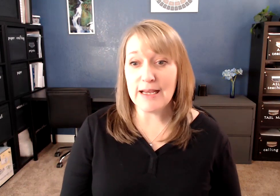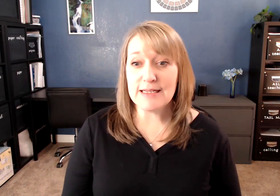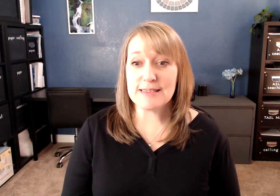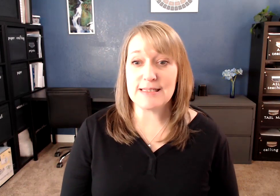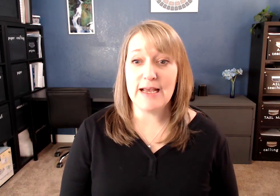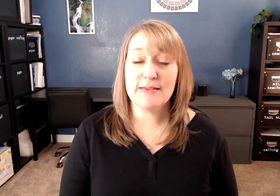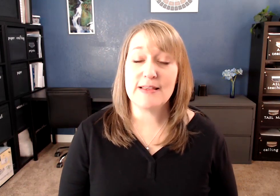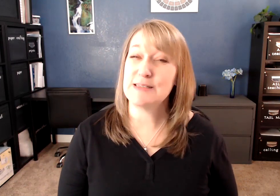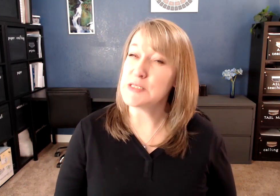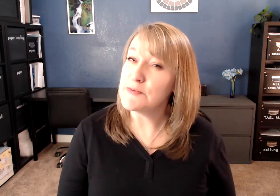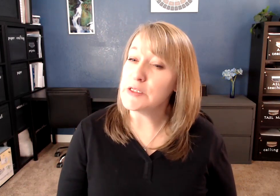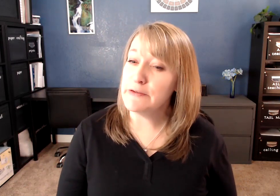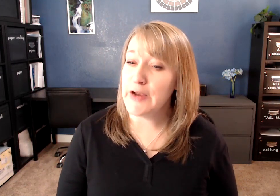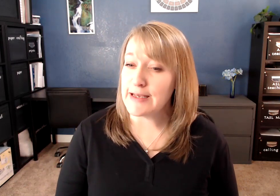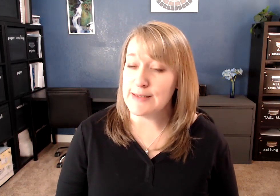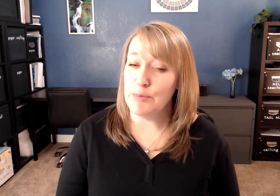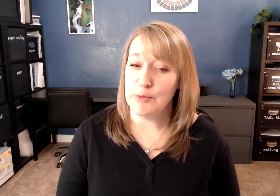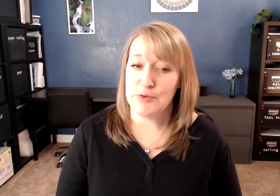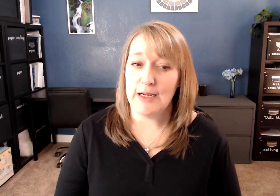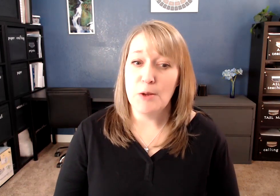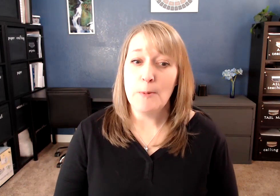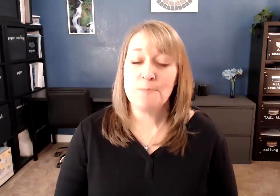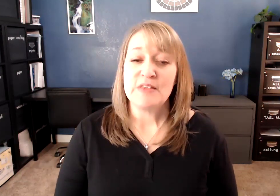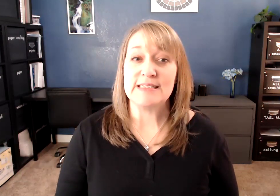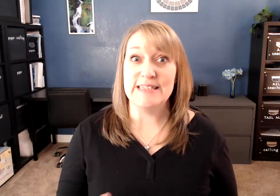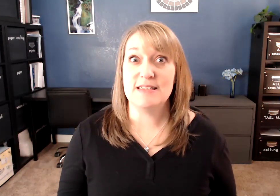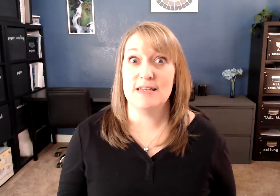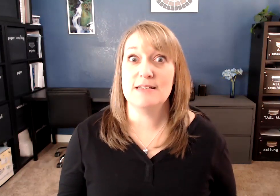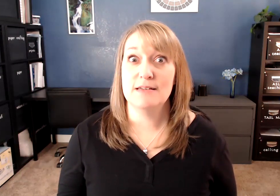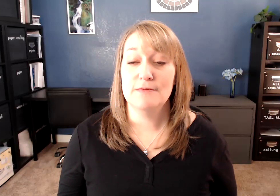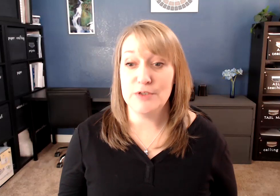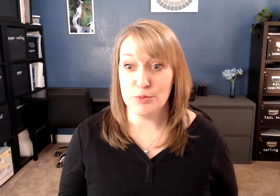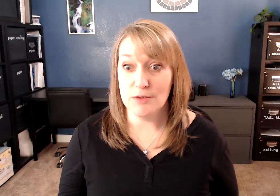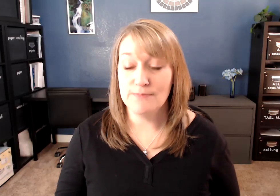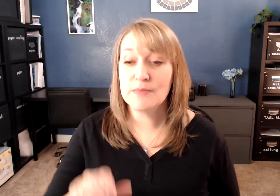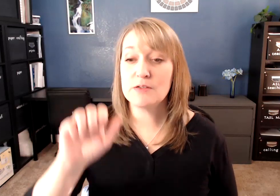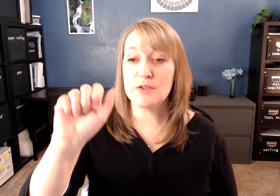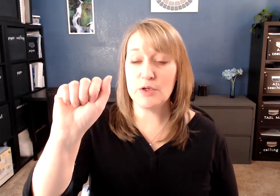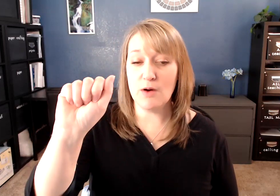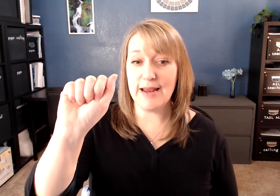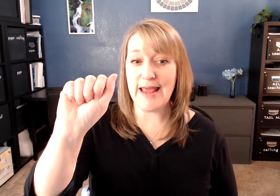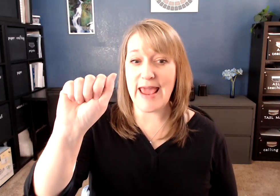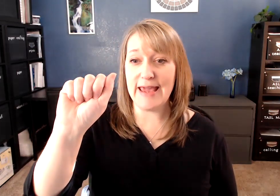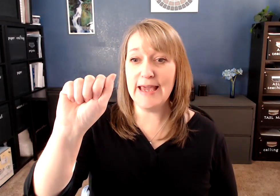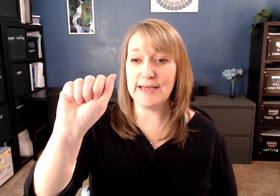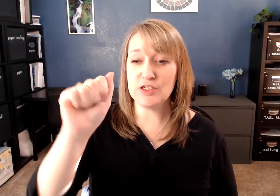sign is the sign that's specifically for ASL poetry, since it is visual. So you want an A hand